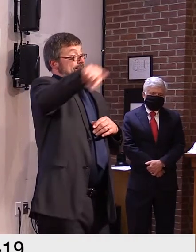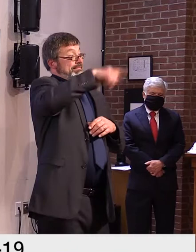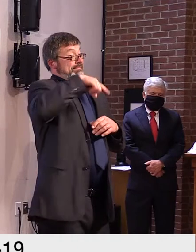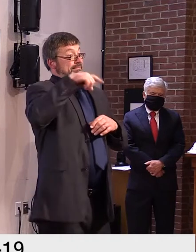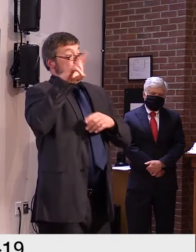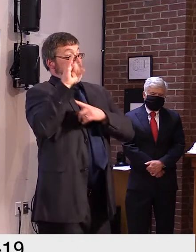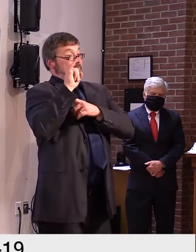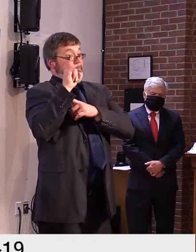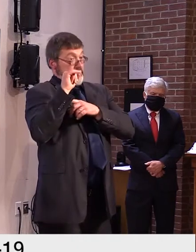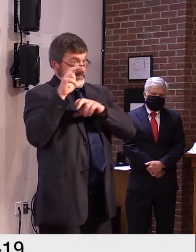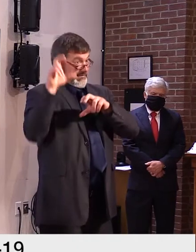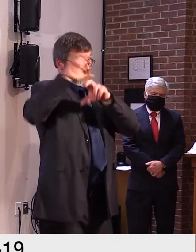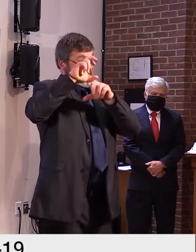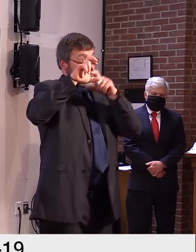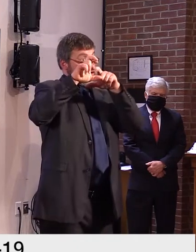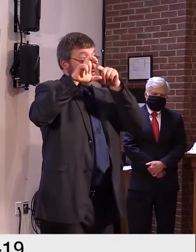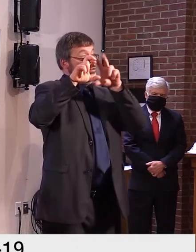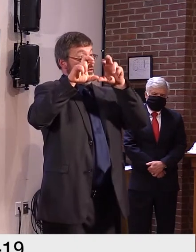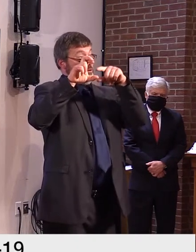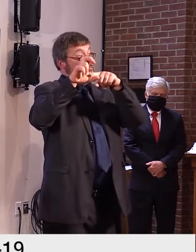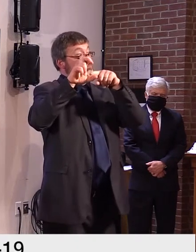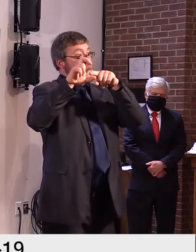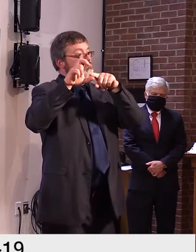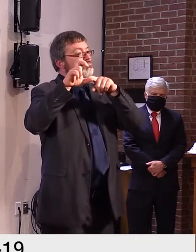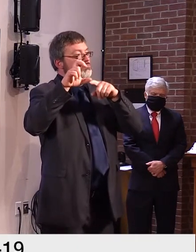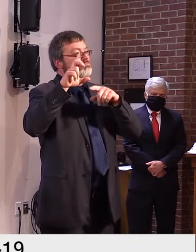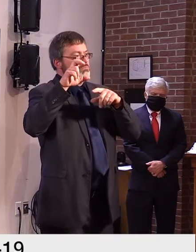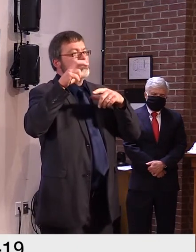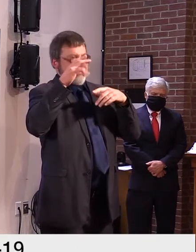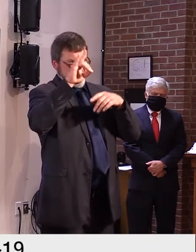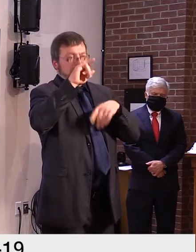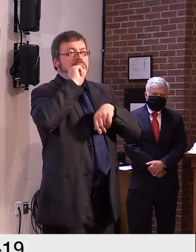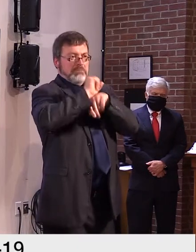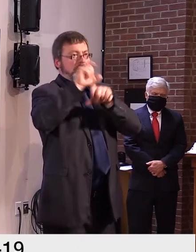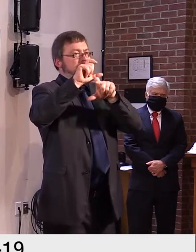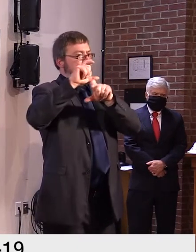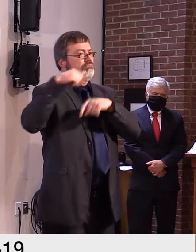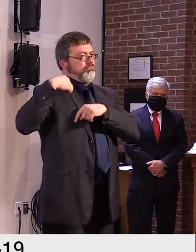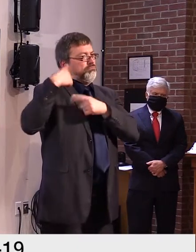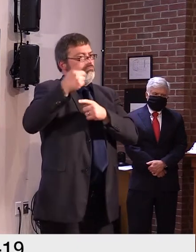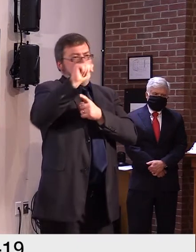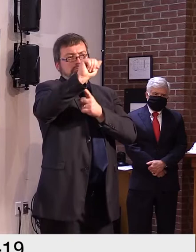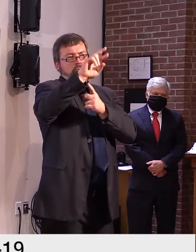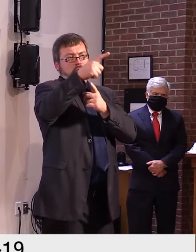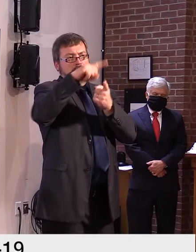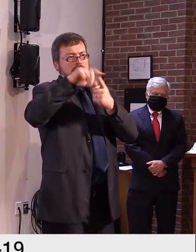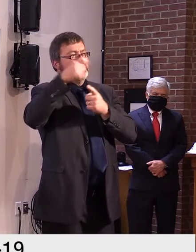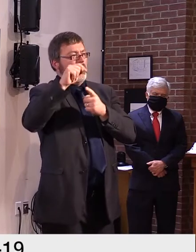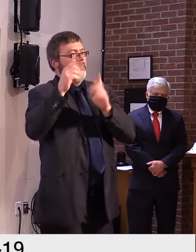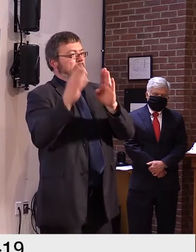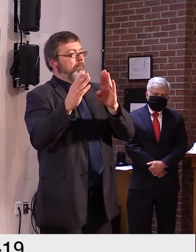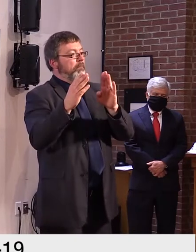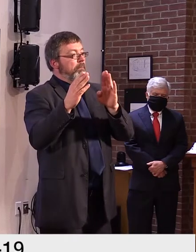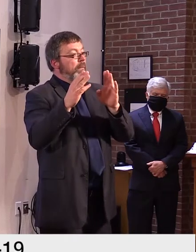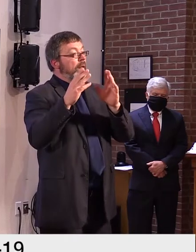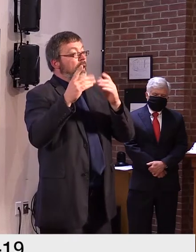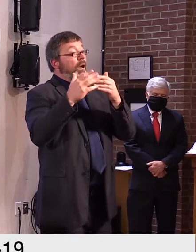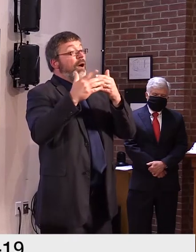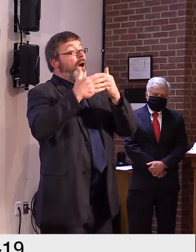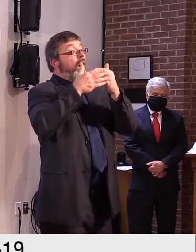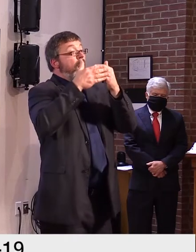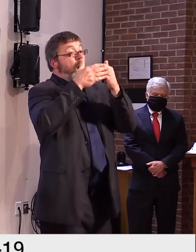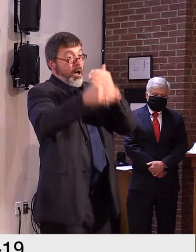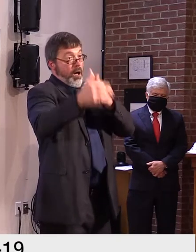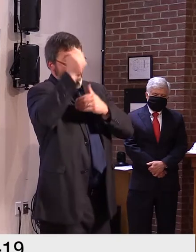receiving unemployment insurance benefits. So the underlying benefit is still available for people.